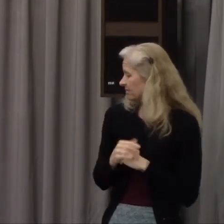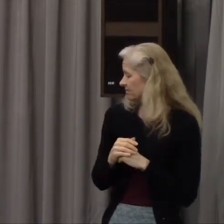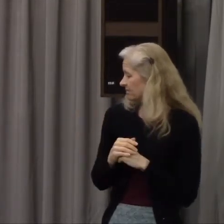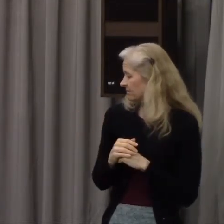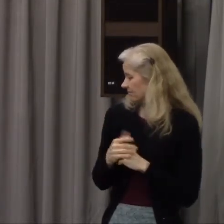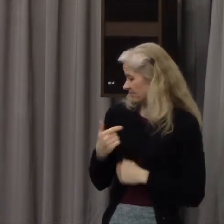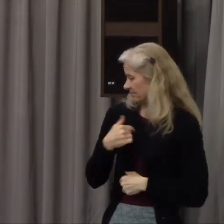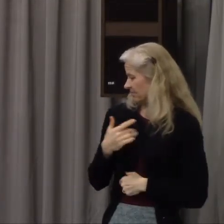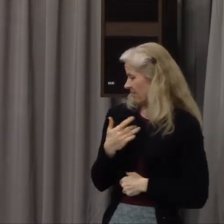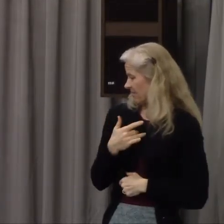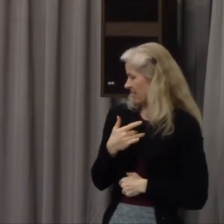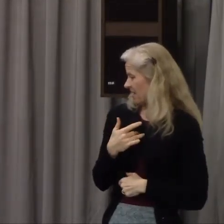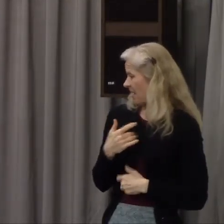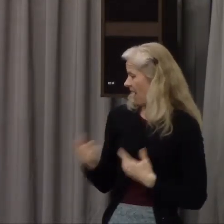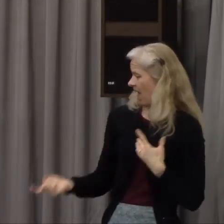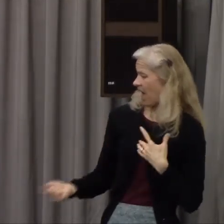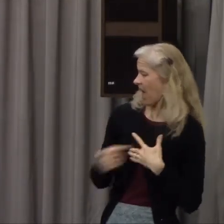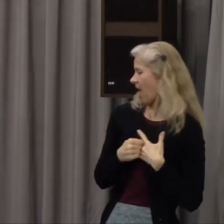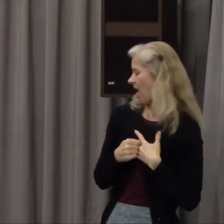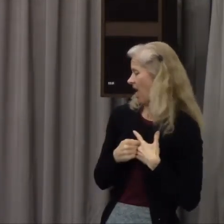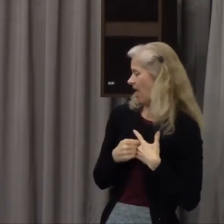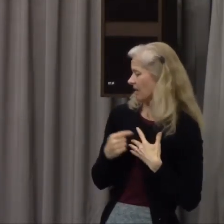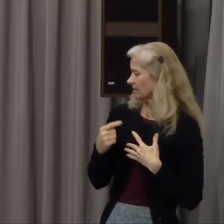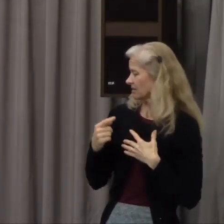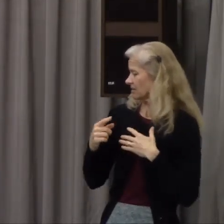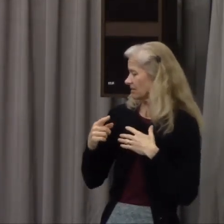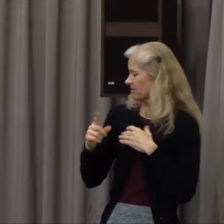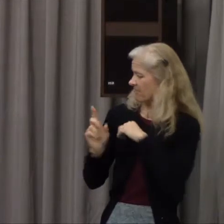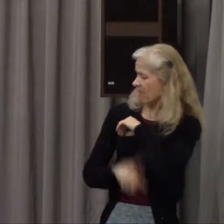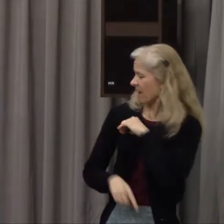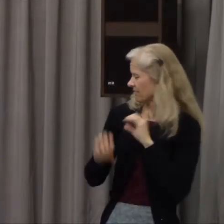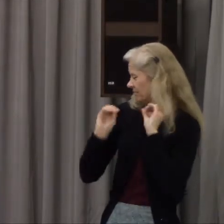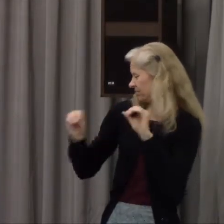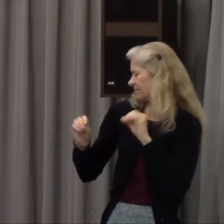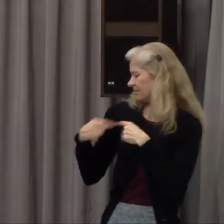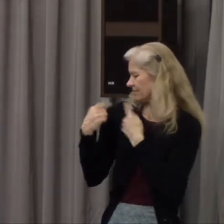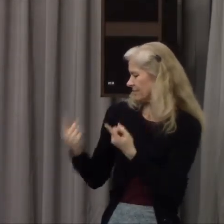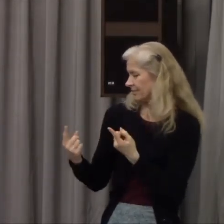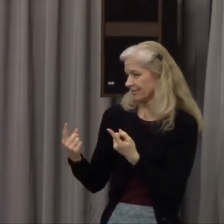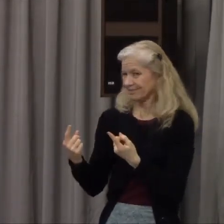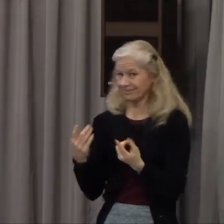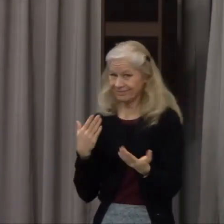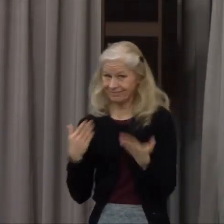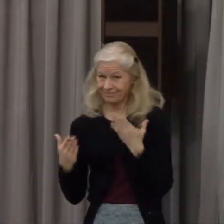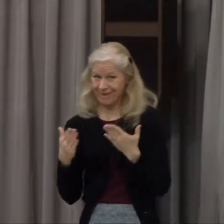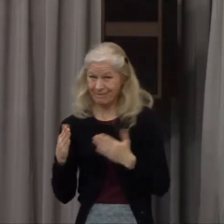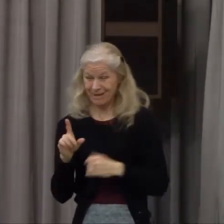Because my Bible says God chastens all his children. Mm-hmm. Every one of them.